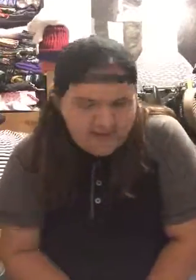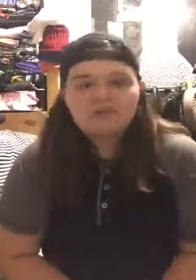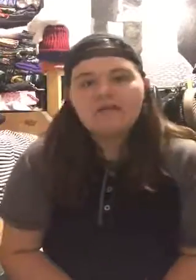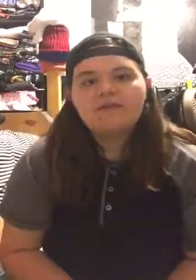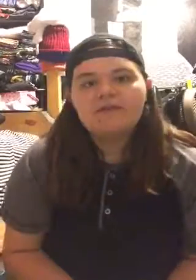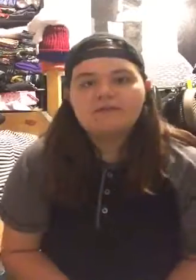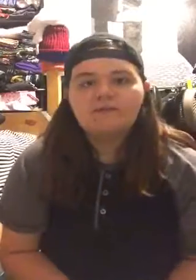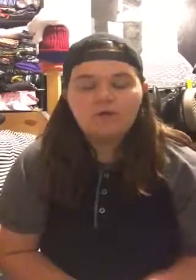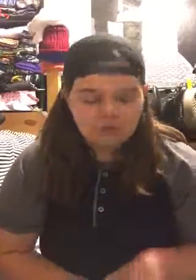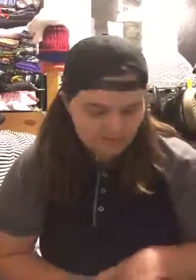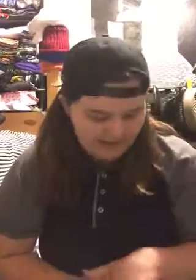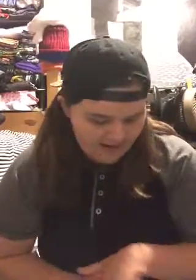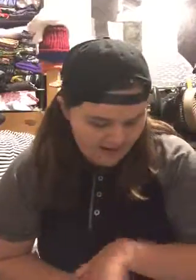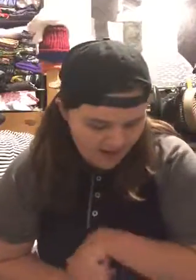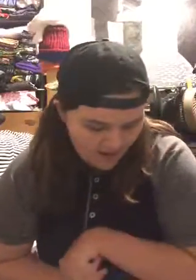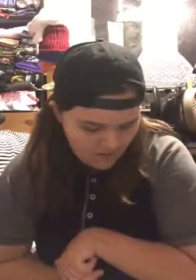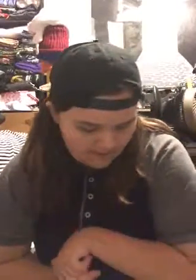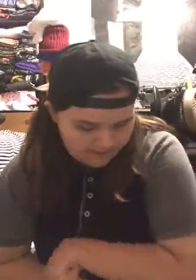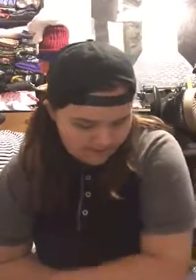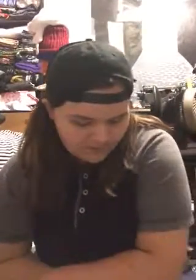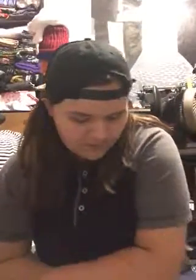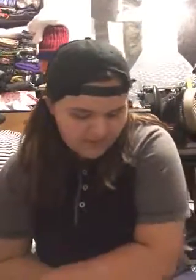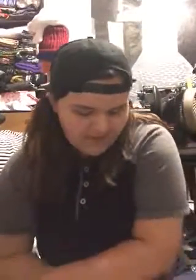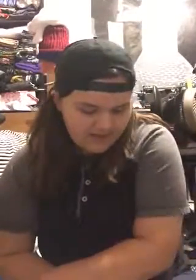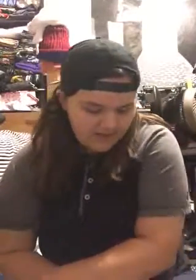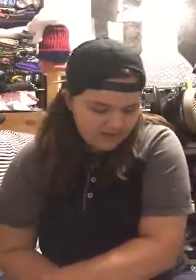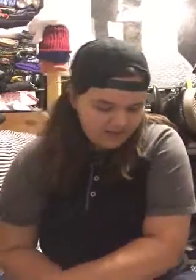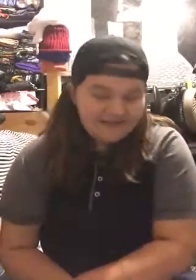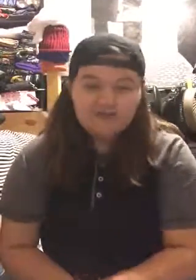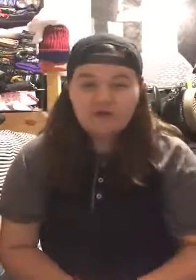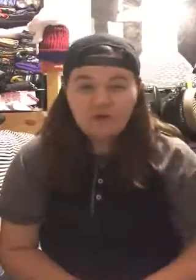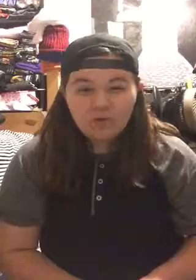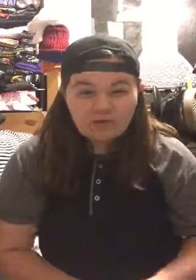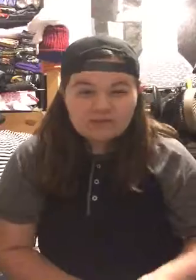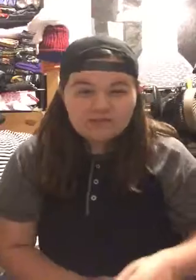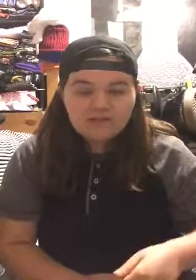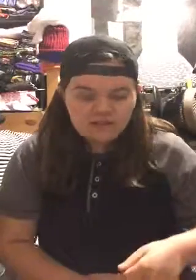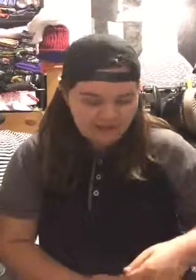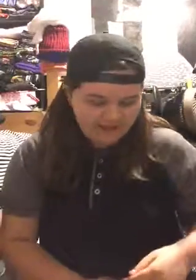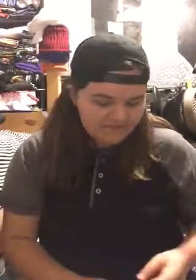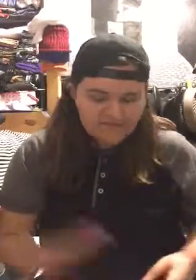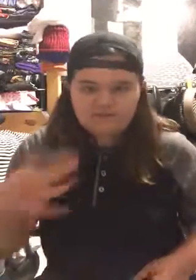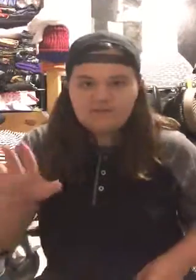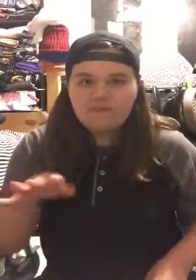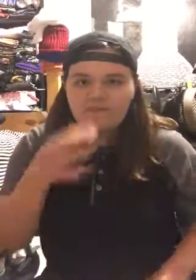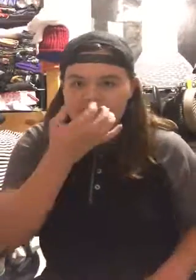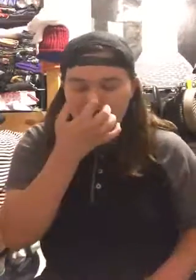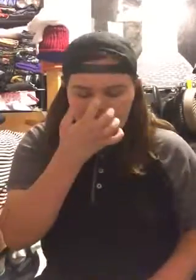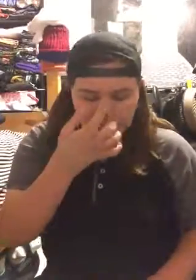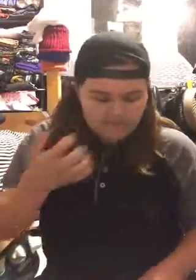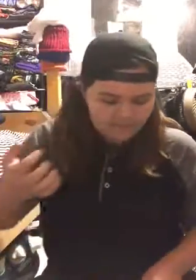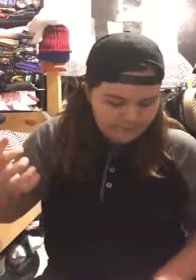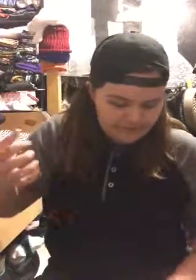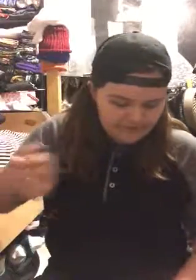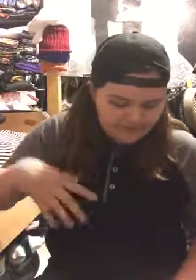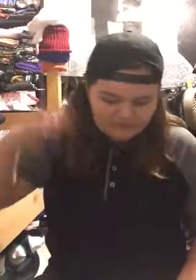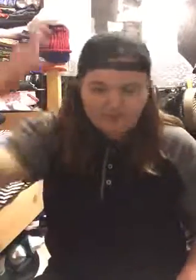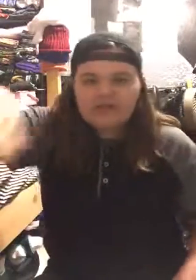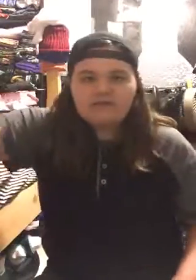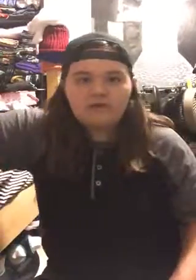Last one I have on the list for right now is gray. I think it's gray horse. And if I mixed them up, I'm sorry. You can just apply it to